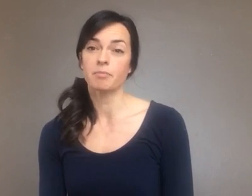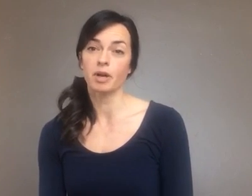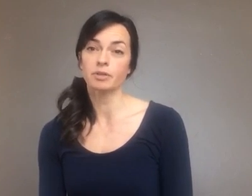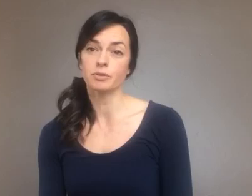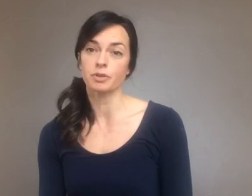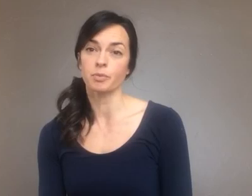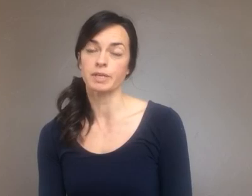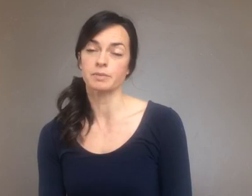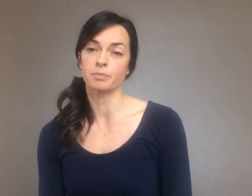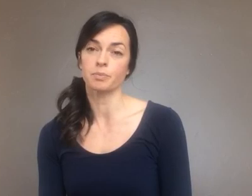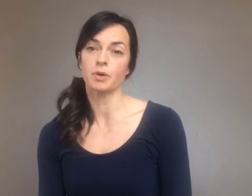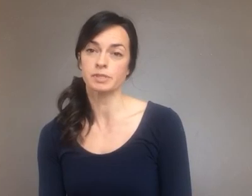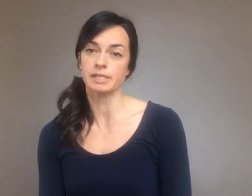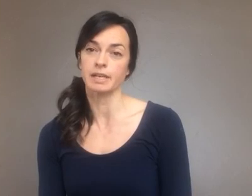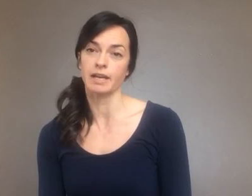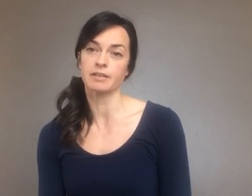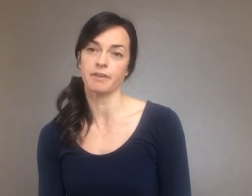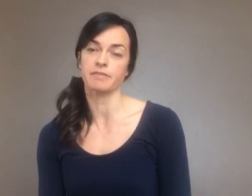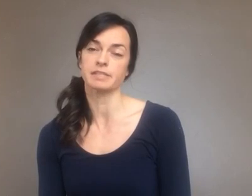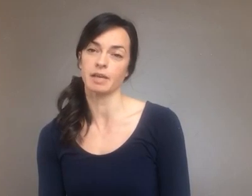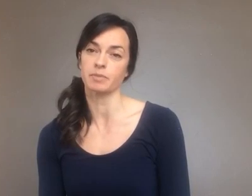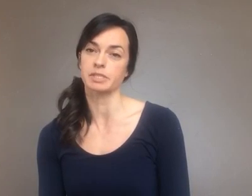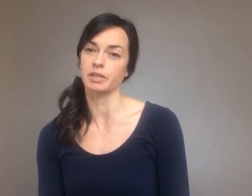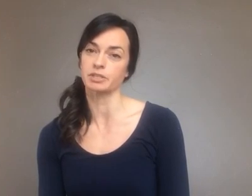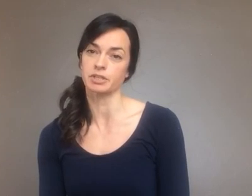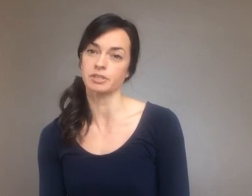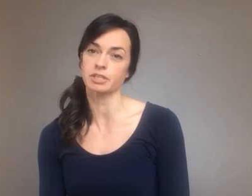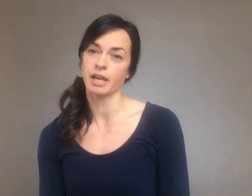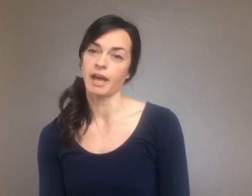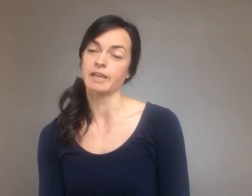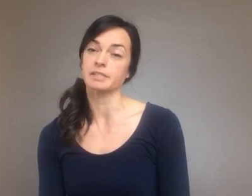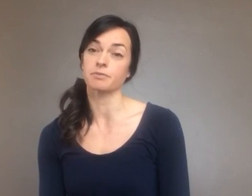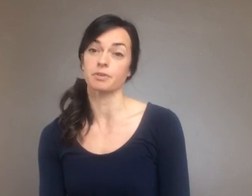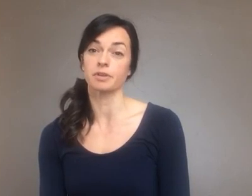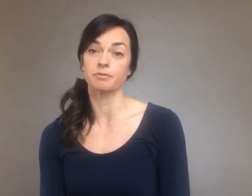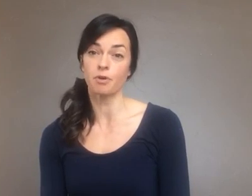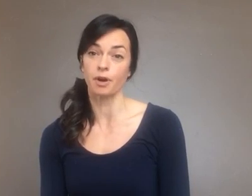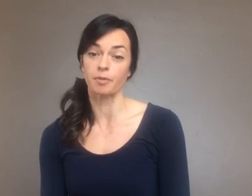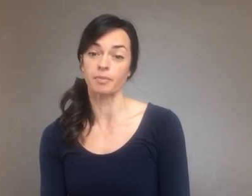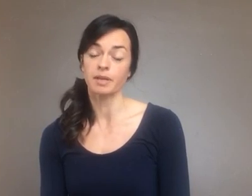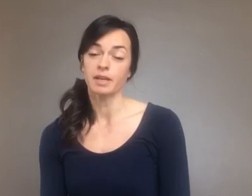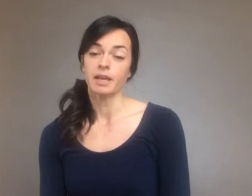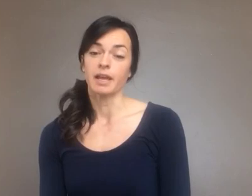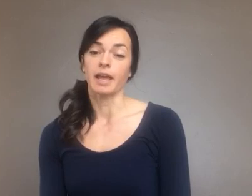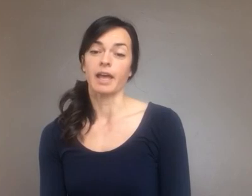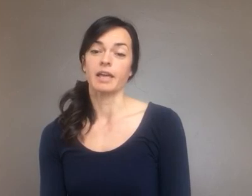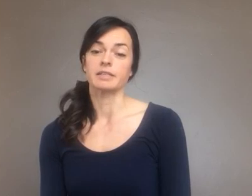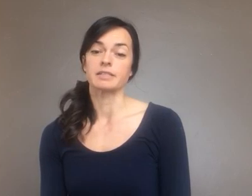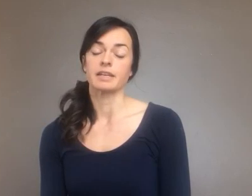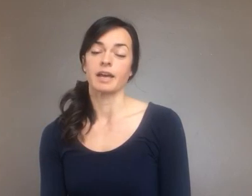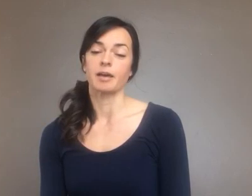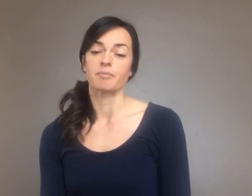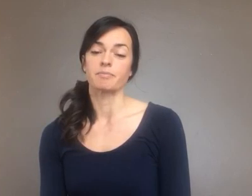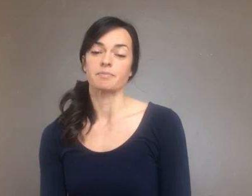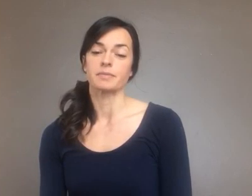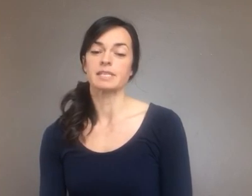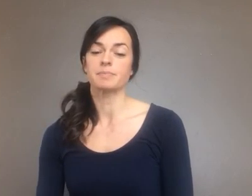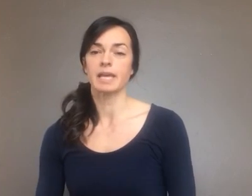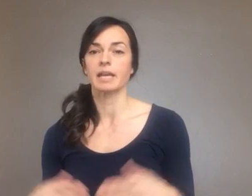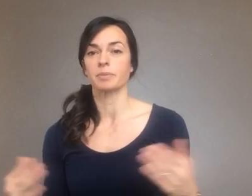Martin Luther posted 95 statements on the church asking for reform. And this began a